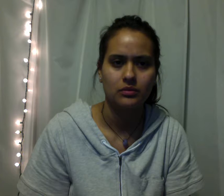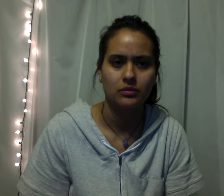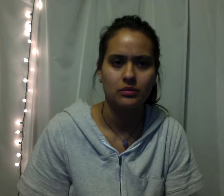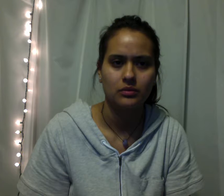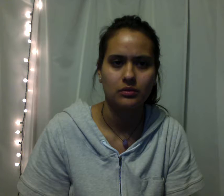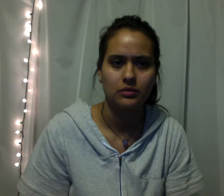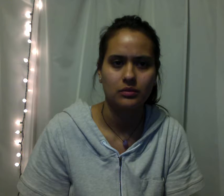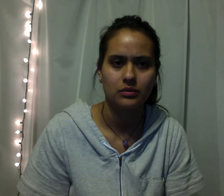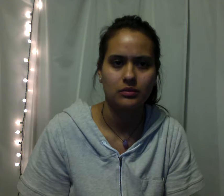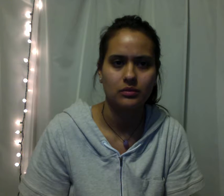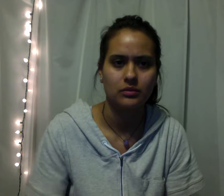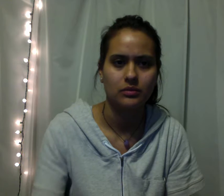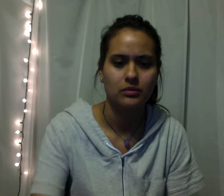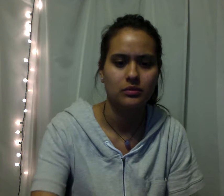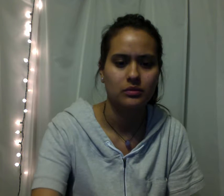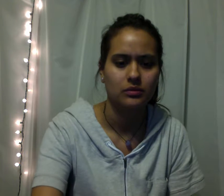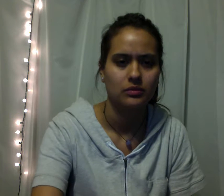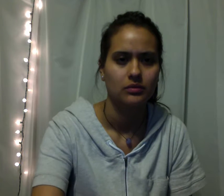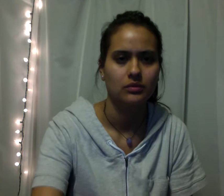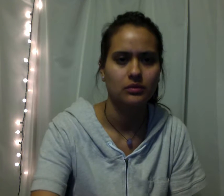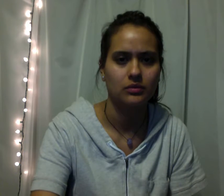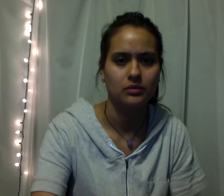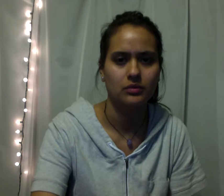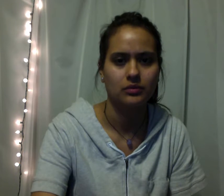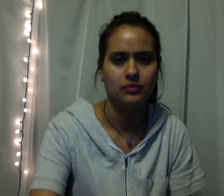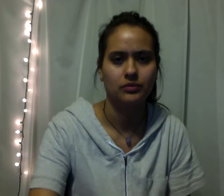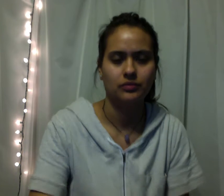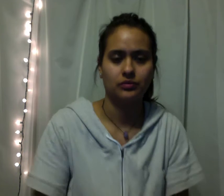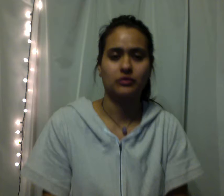9 vocabulary words that we need to make sure that we know.